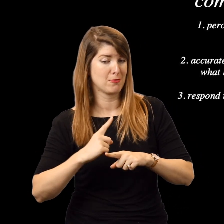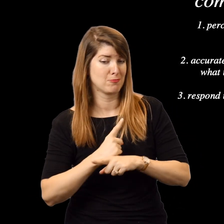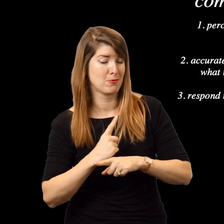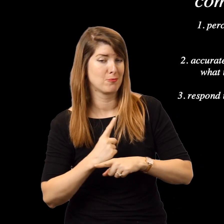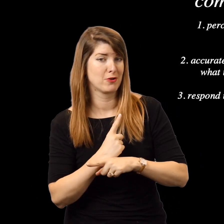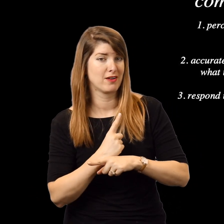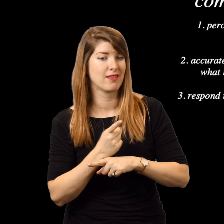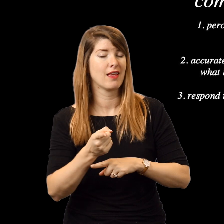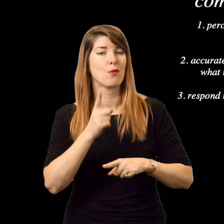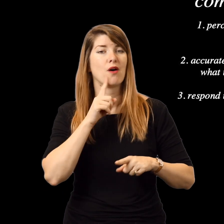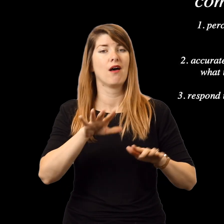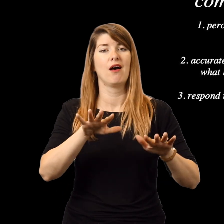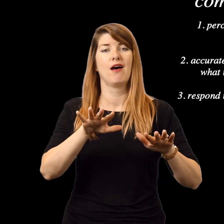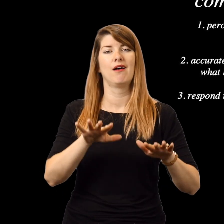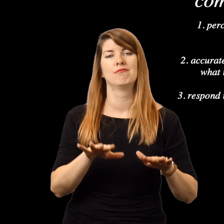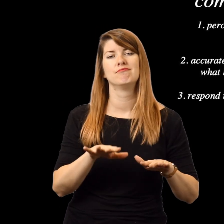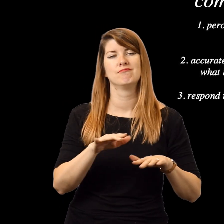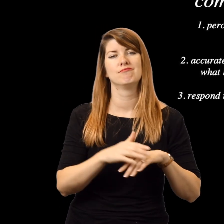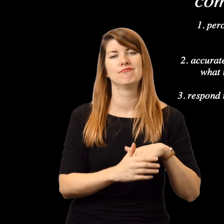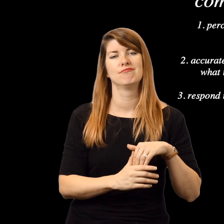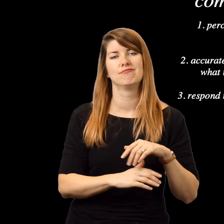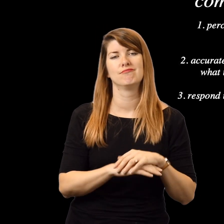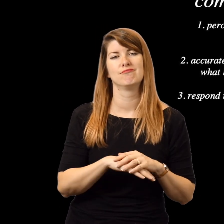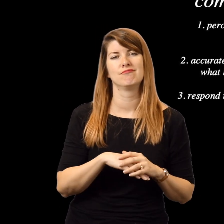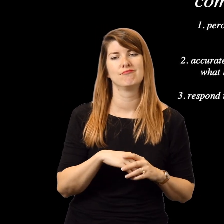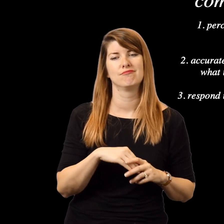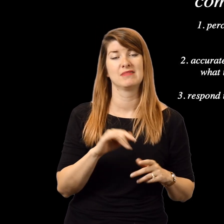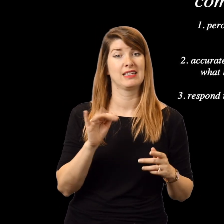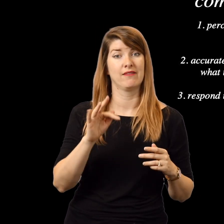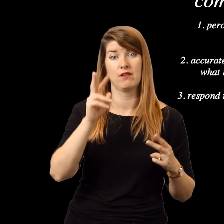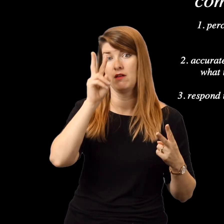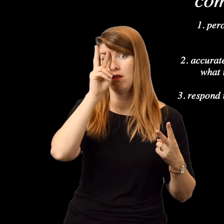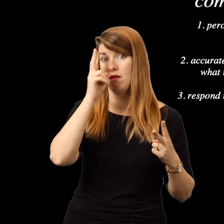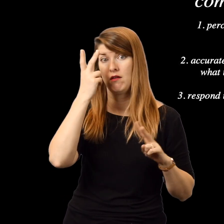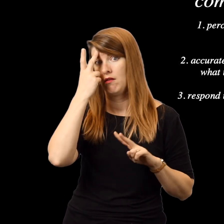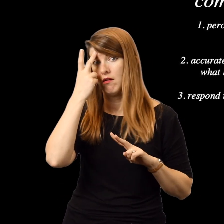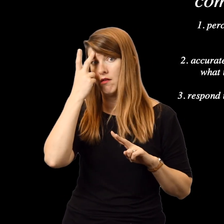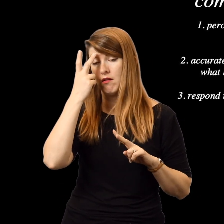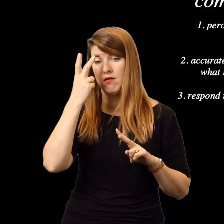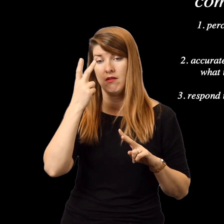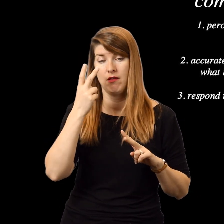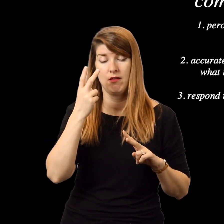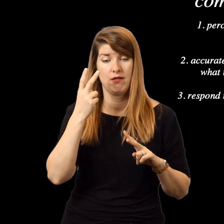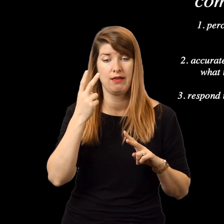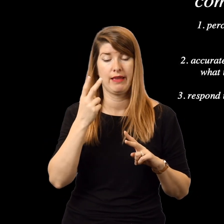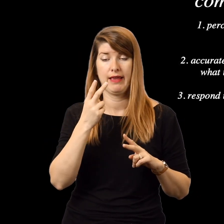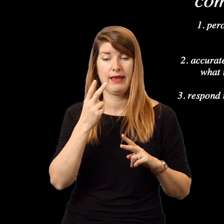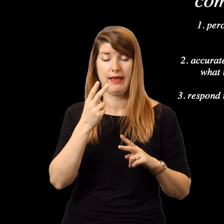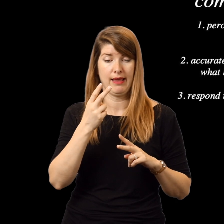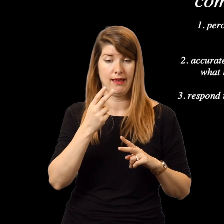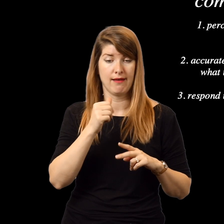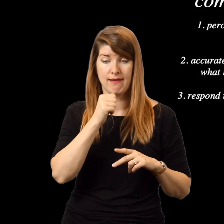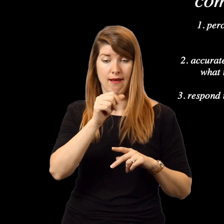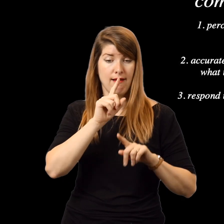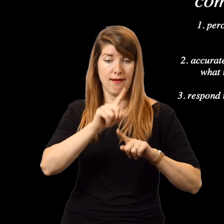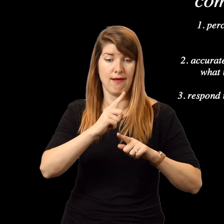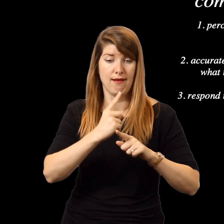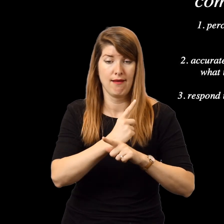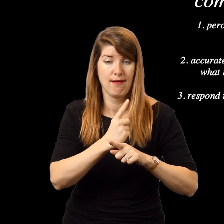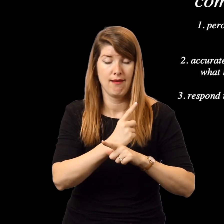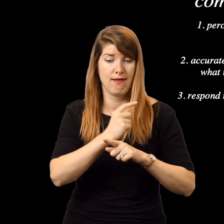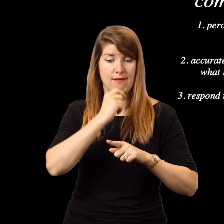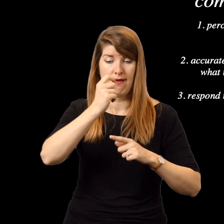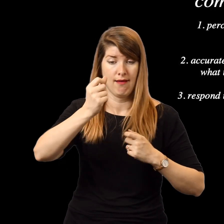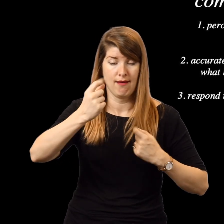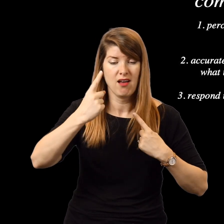appropriately respond, they settle. When you misperceive it and you miss the mark and you don't